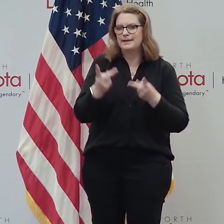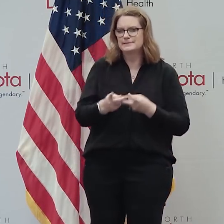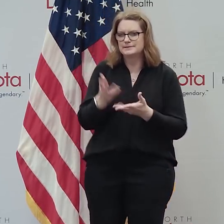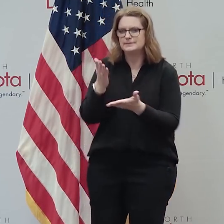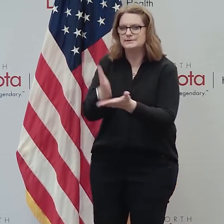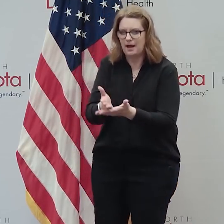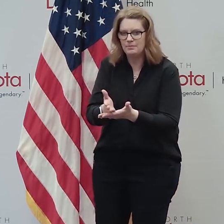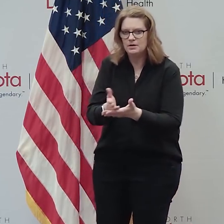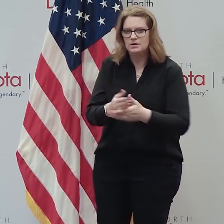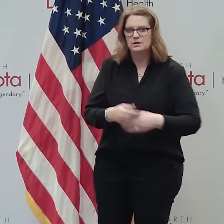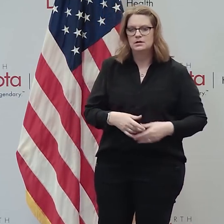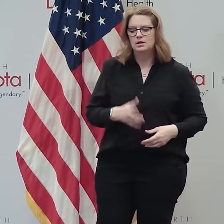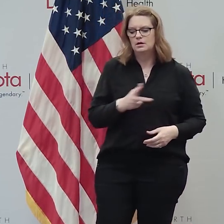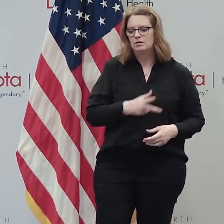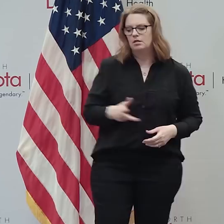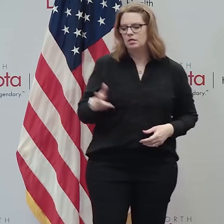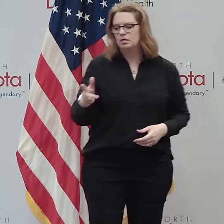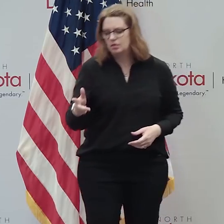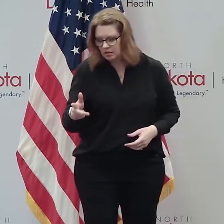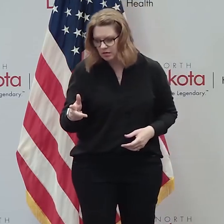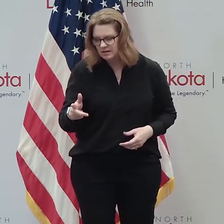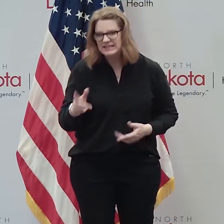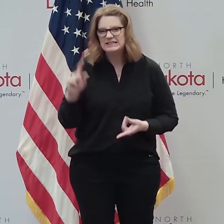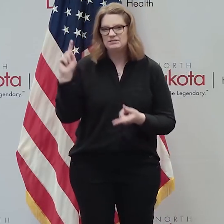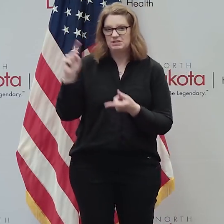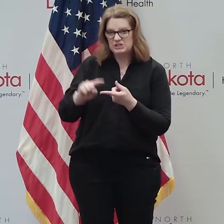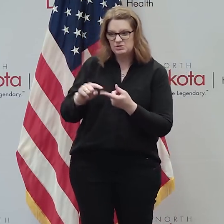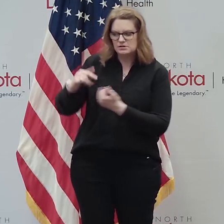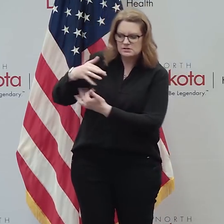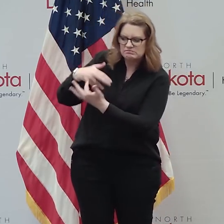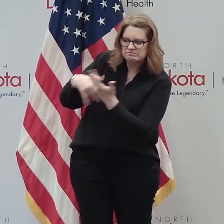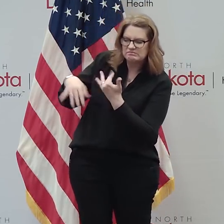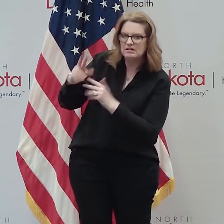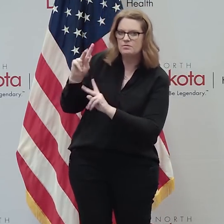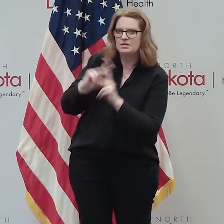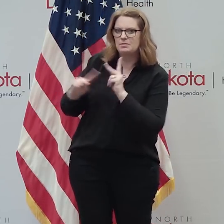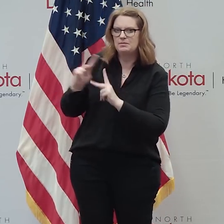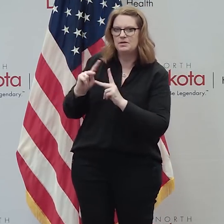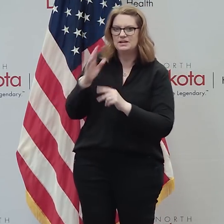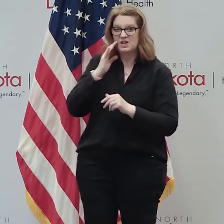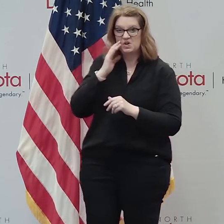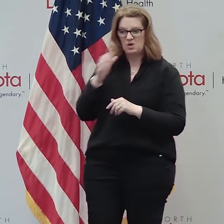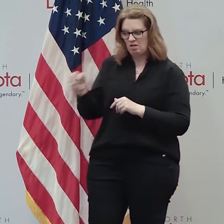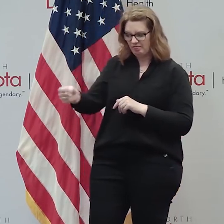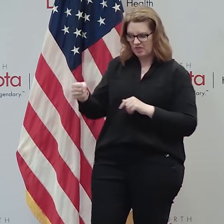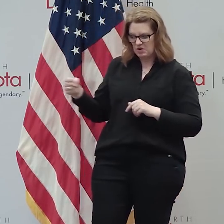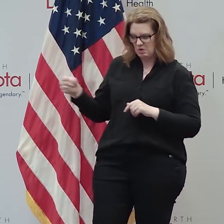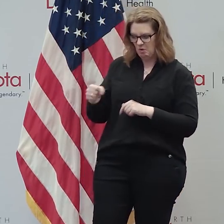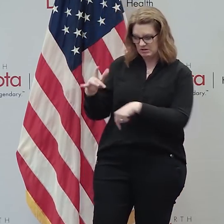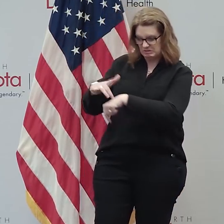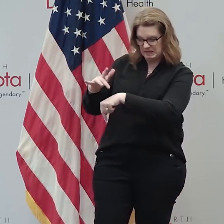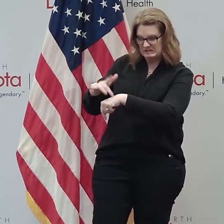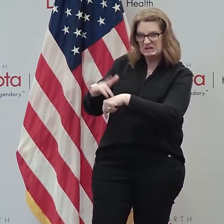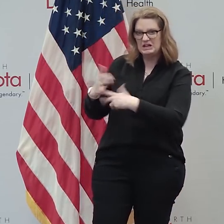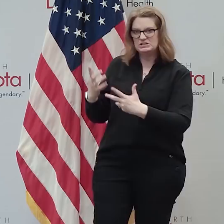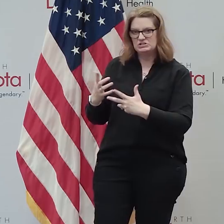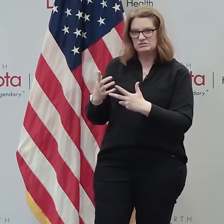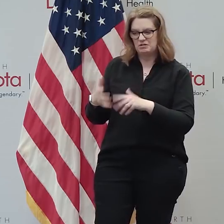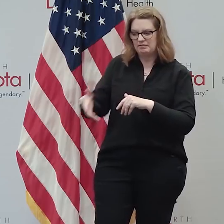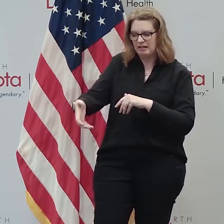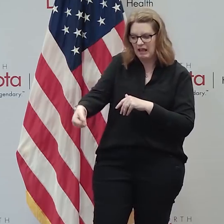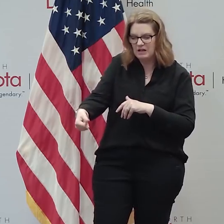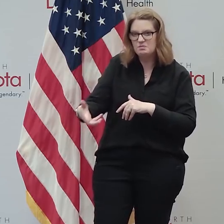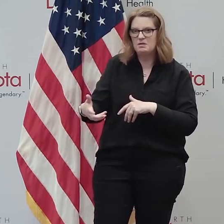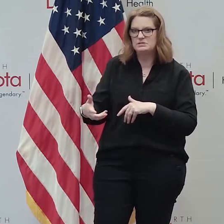number of stops, minimize the number of interactions you have, the number of door handles you might touch, you're protecting yourself and your loved ones, because